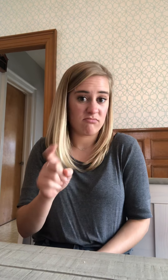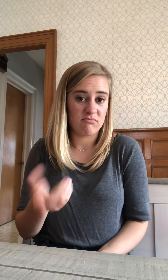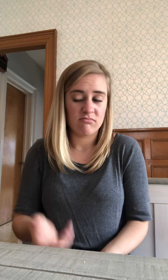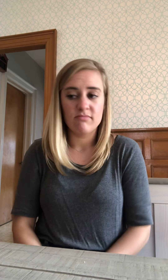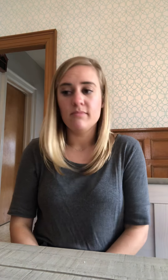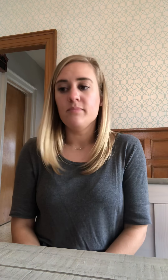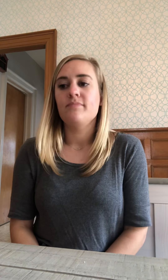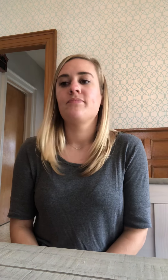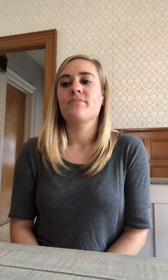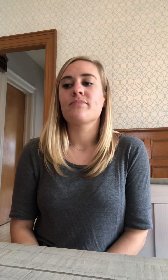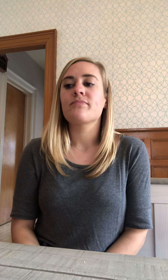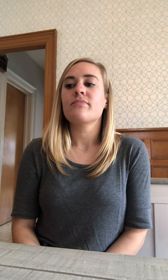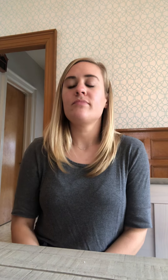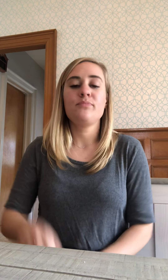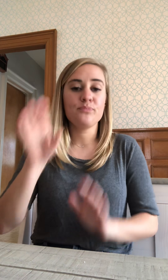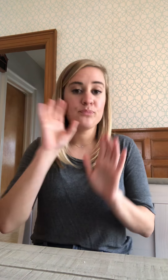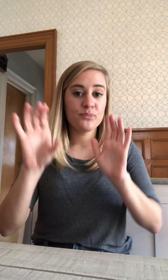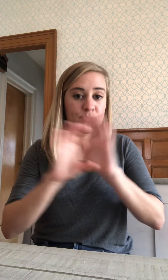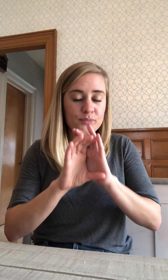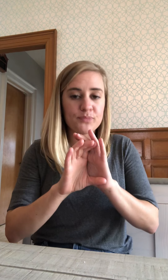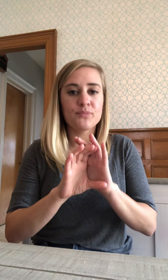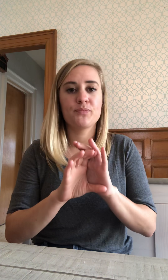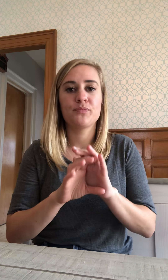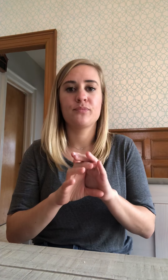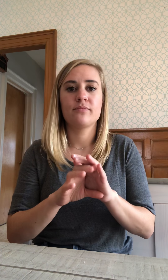So the imaging, this is plain film. This was